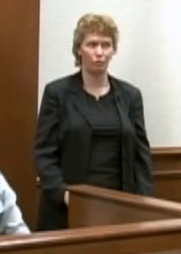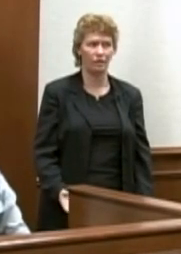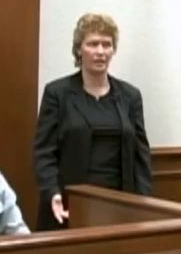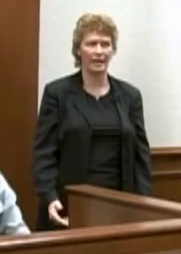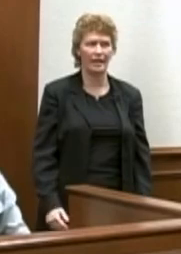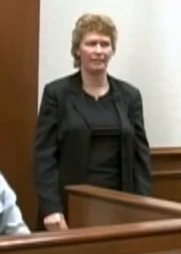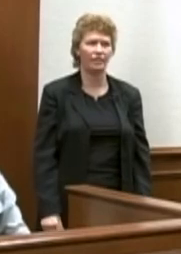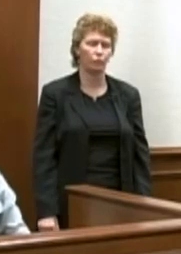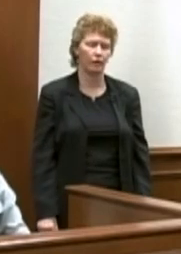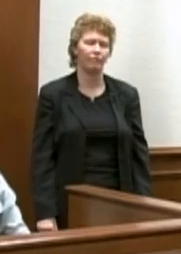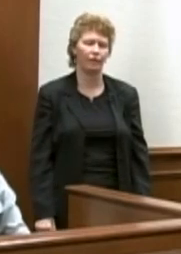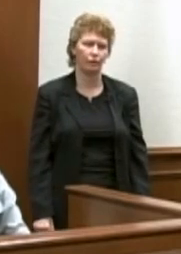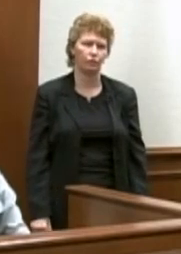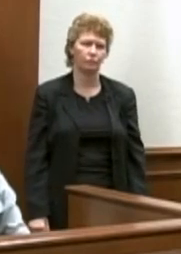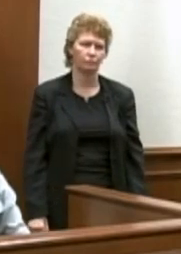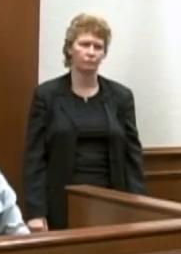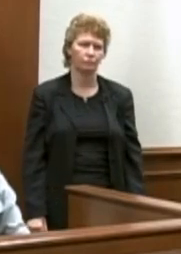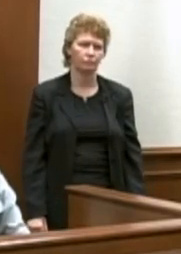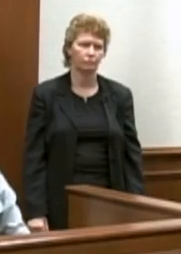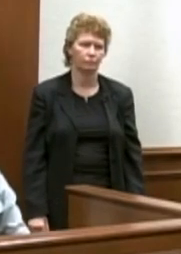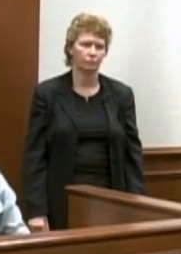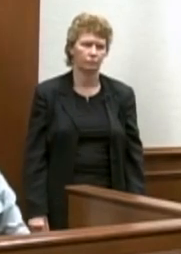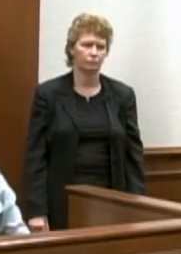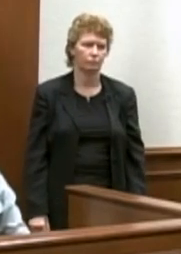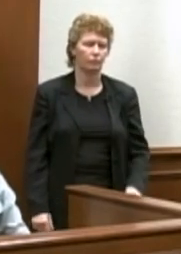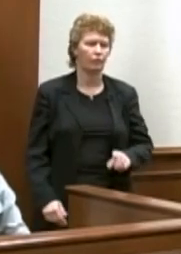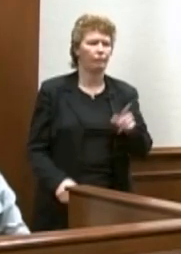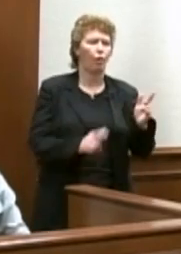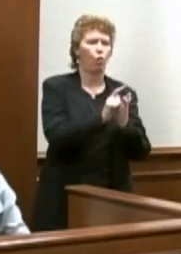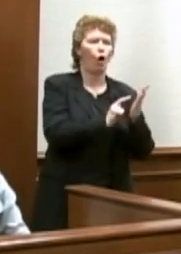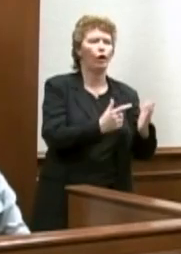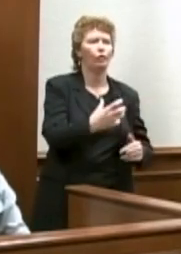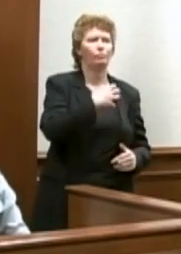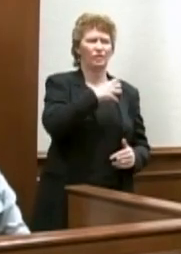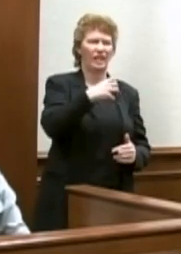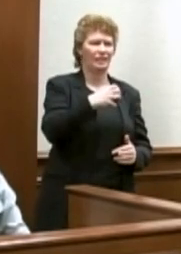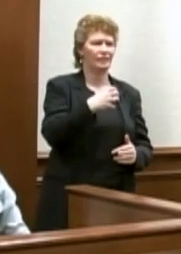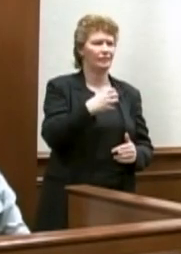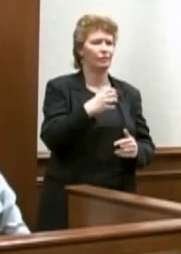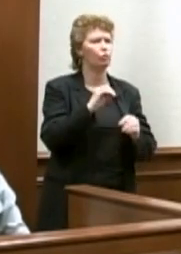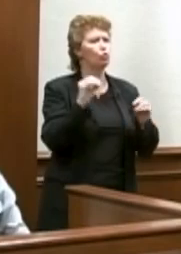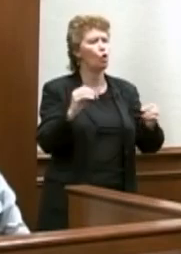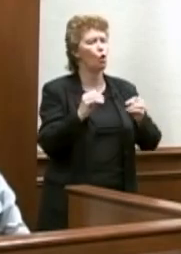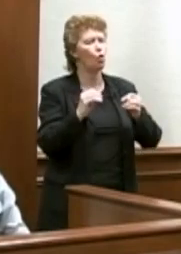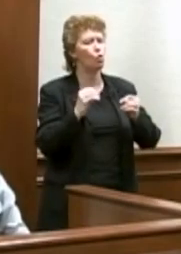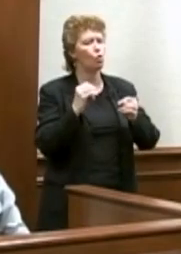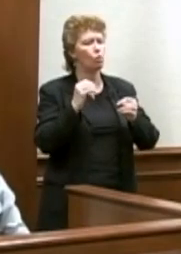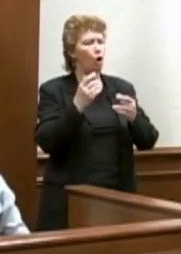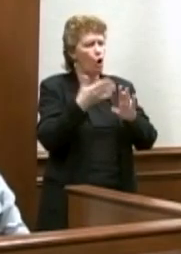the community, and that's why I got fired. Objection. Foundation?